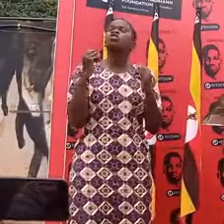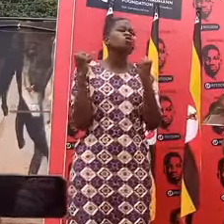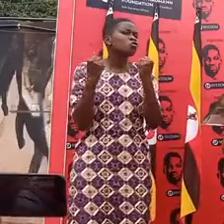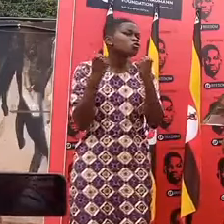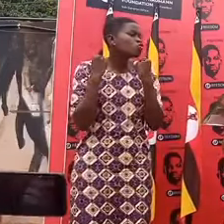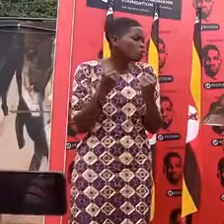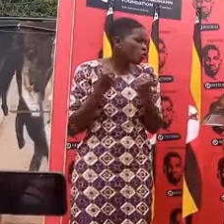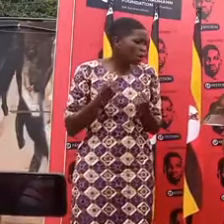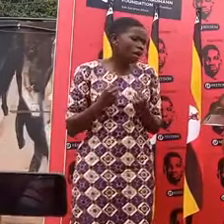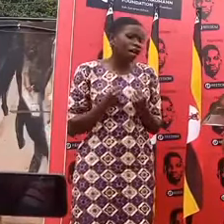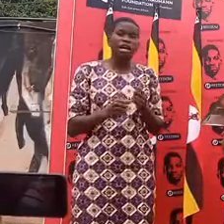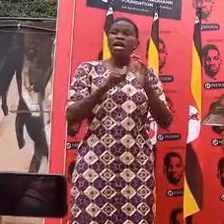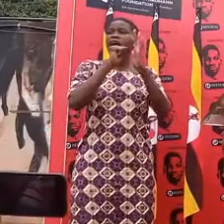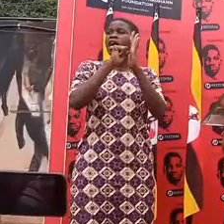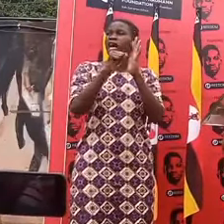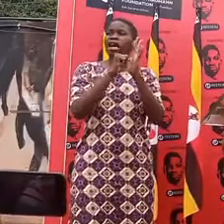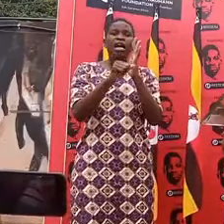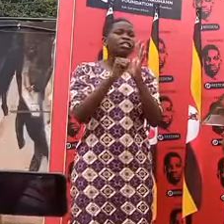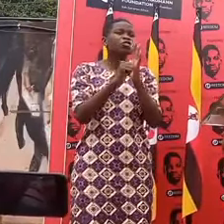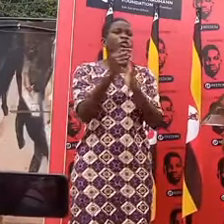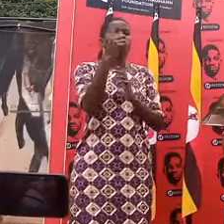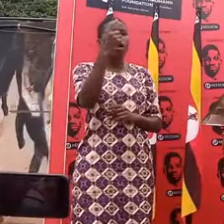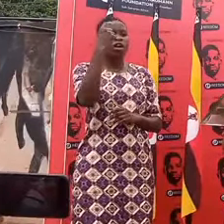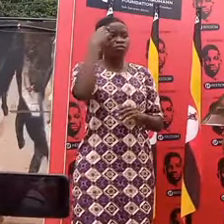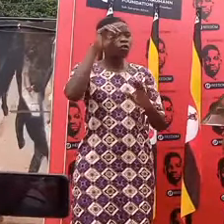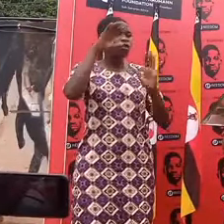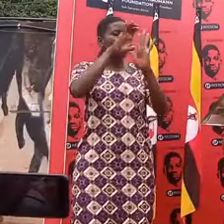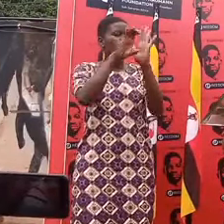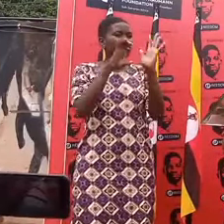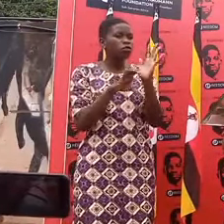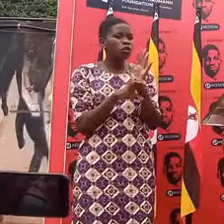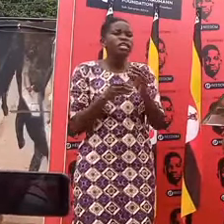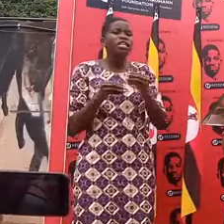Uganda provides for the freedom of association for citizens.